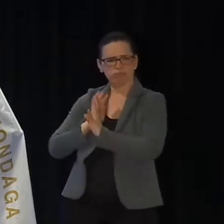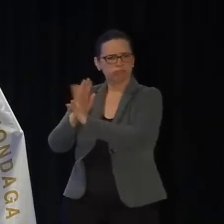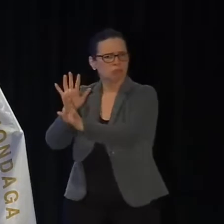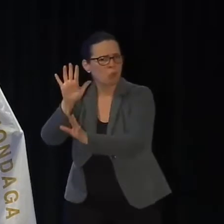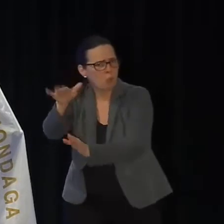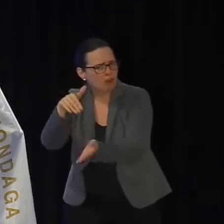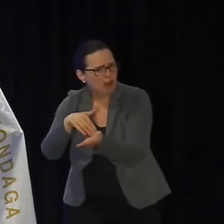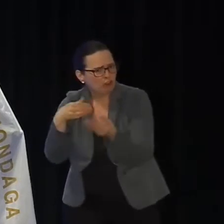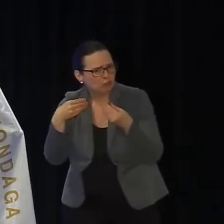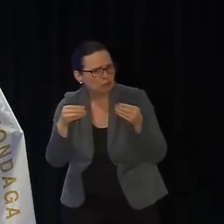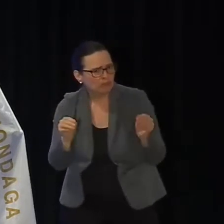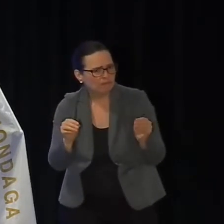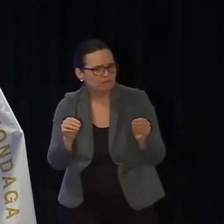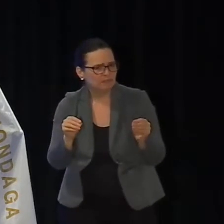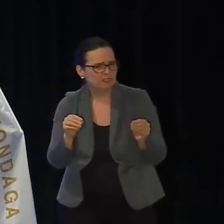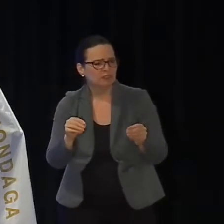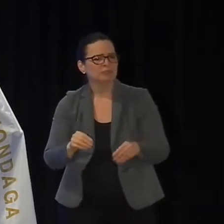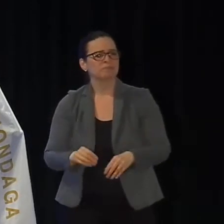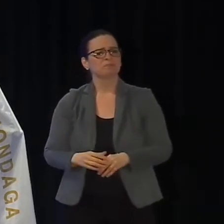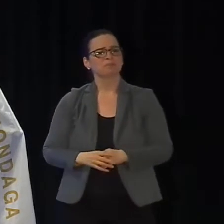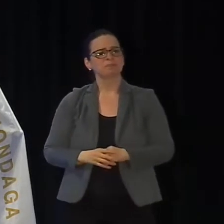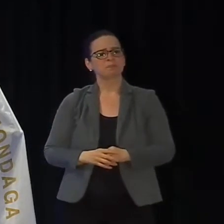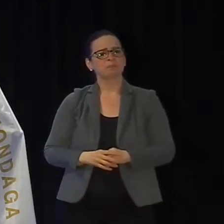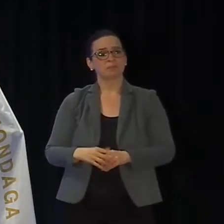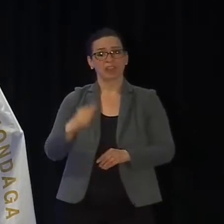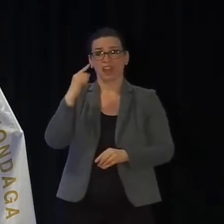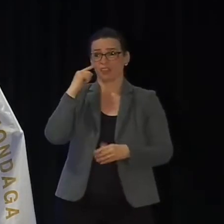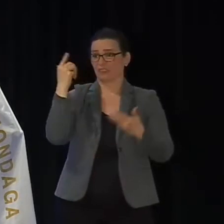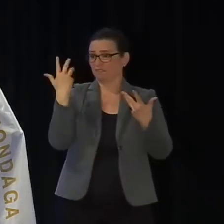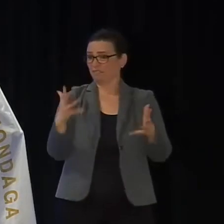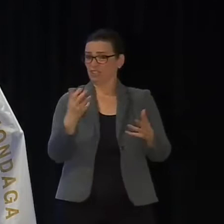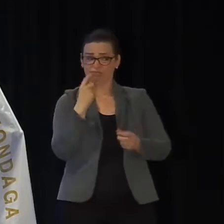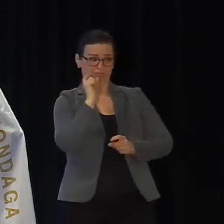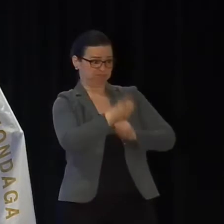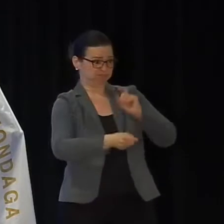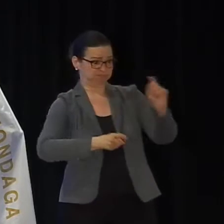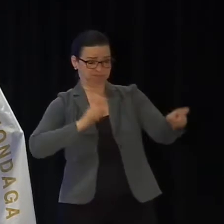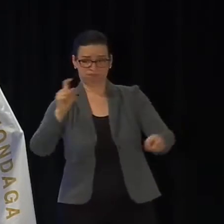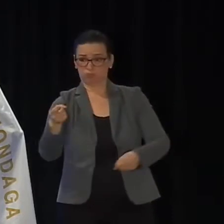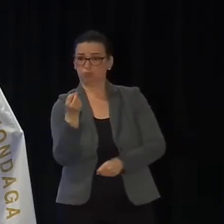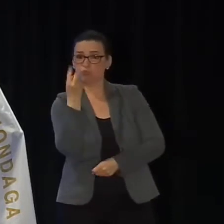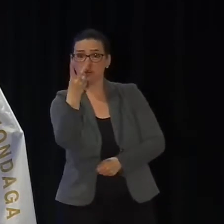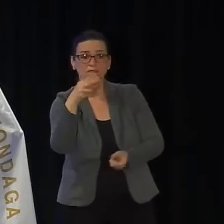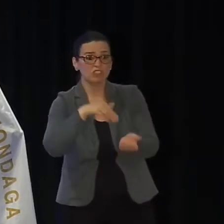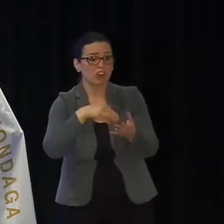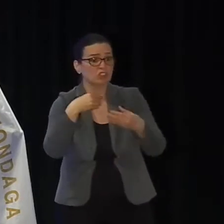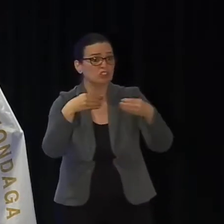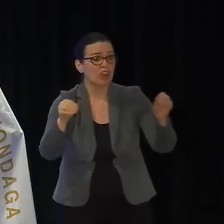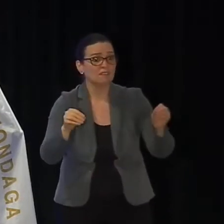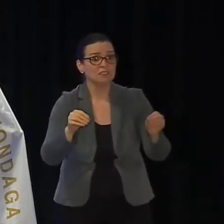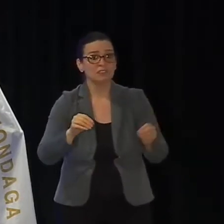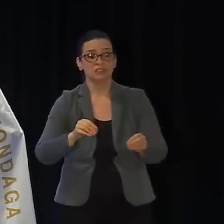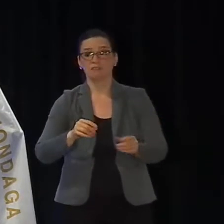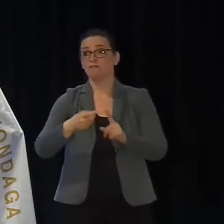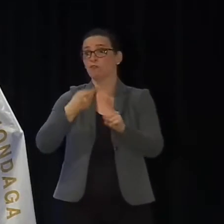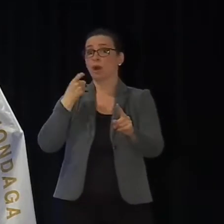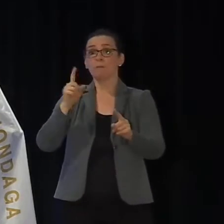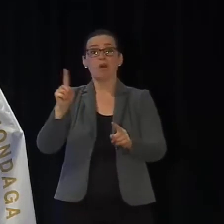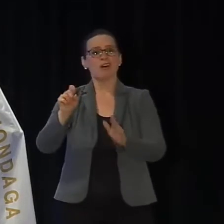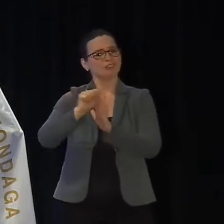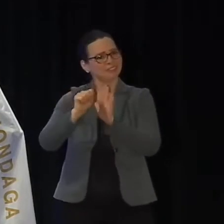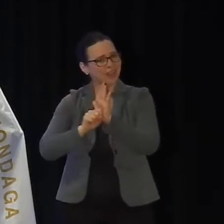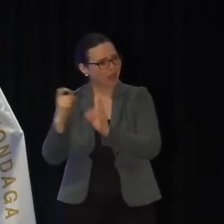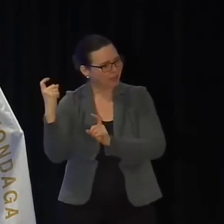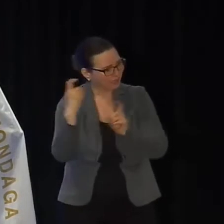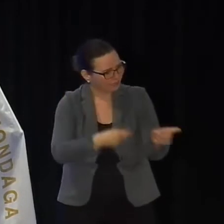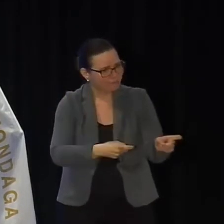had a dozen or so doctor's offices get direct allotments. And so they'll be able to vaccinate too as well. But yeah,